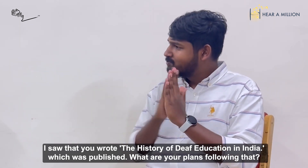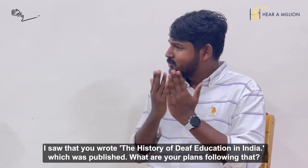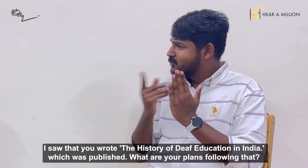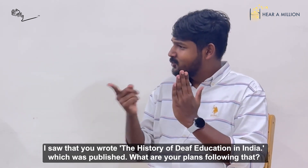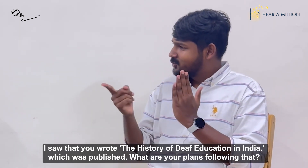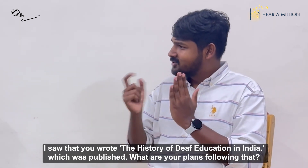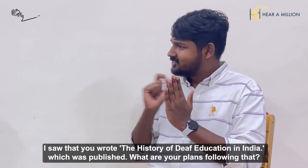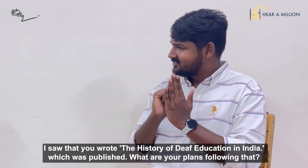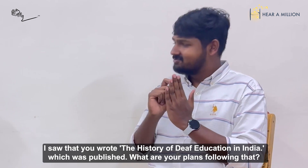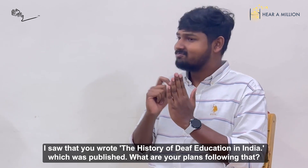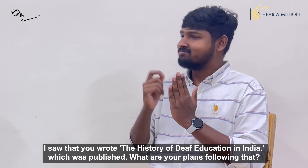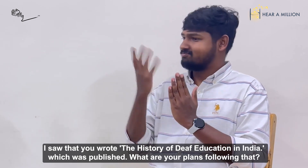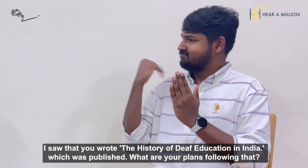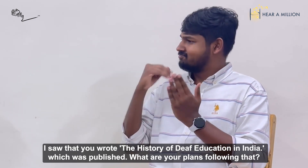plans following that?